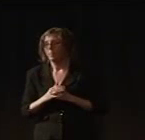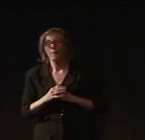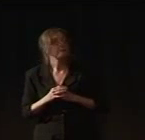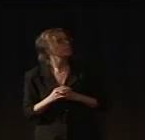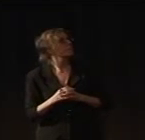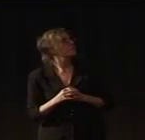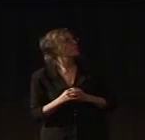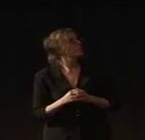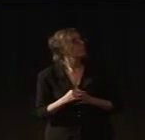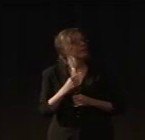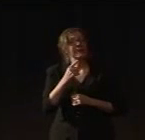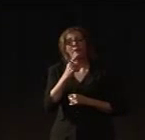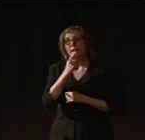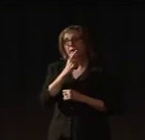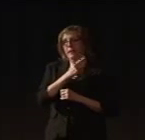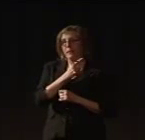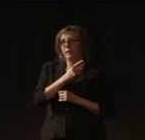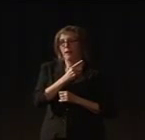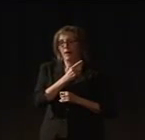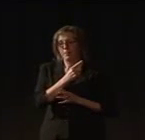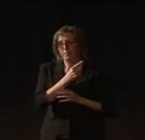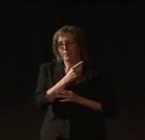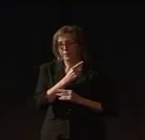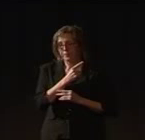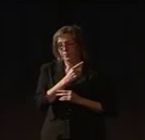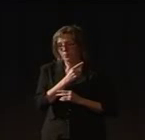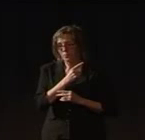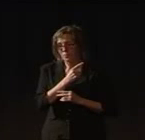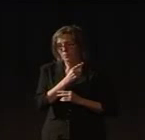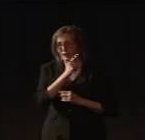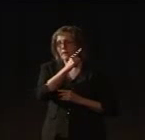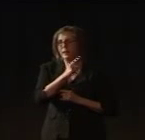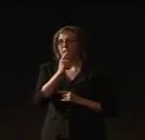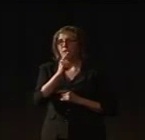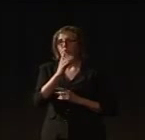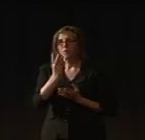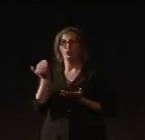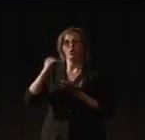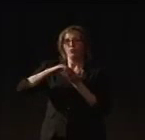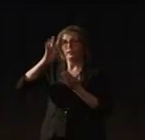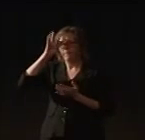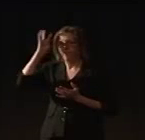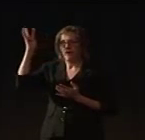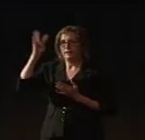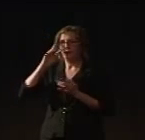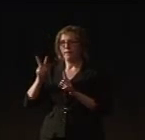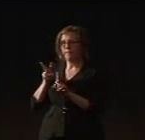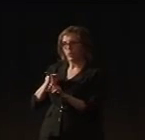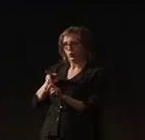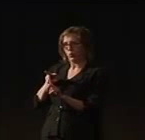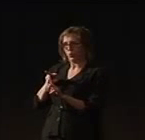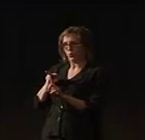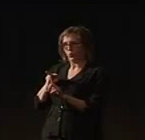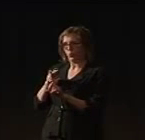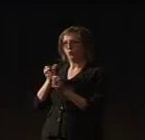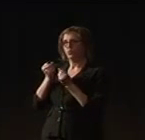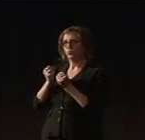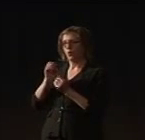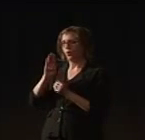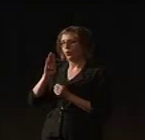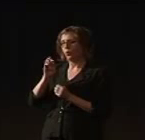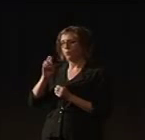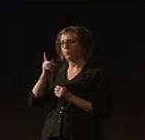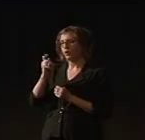that Elie Düring reinvented a position where Bergson could articulate that it